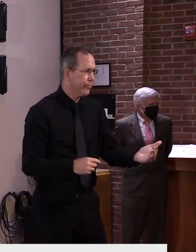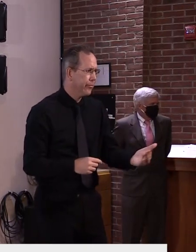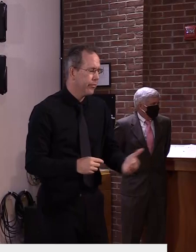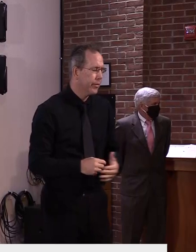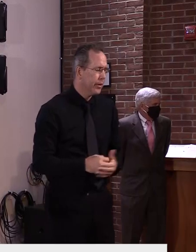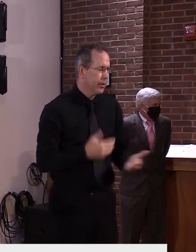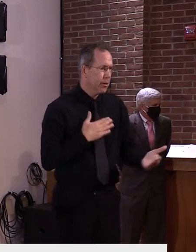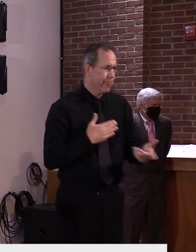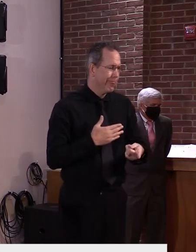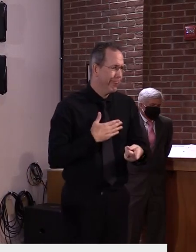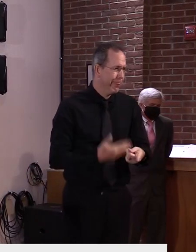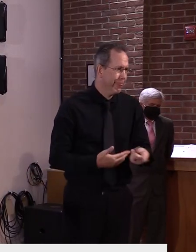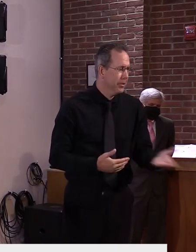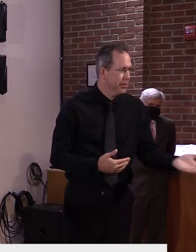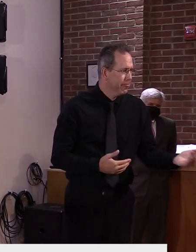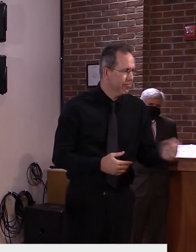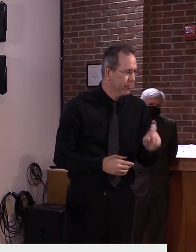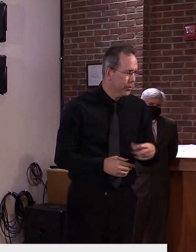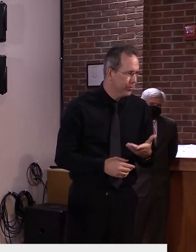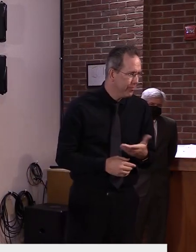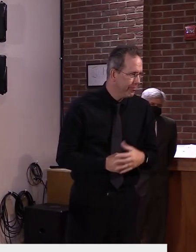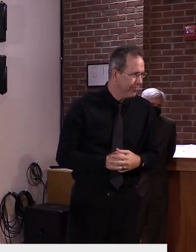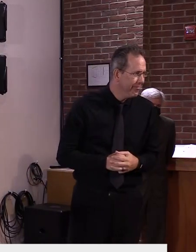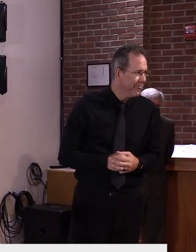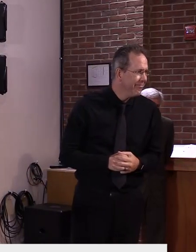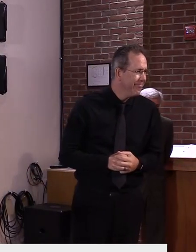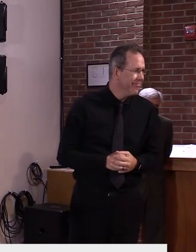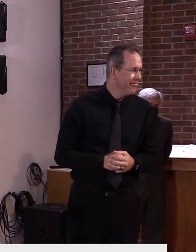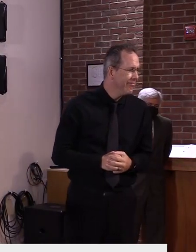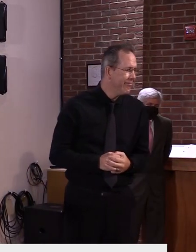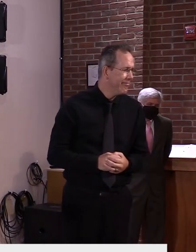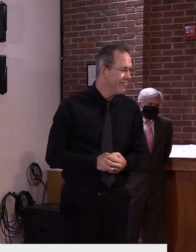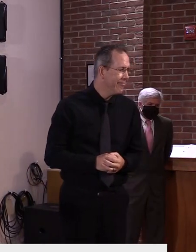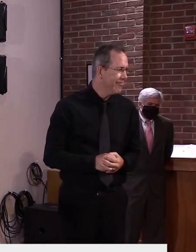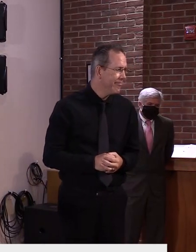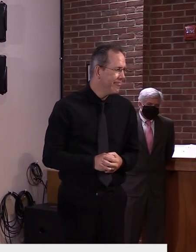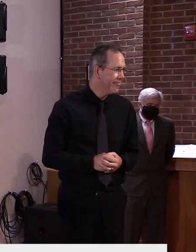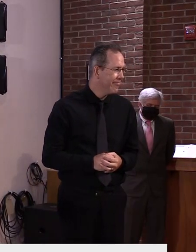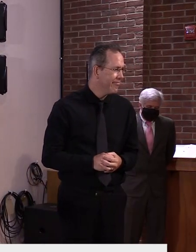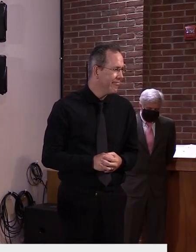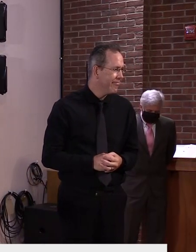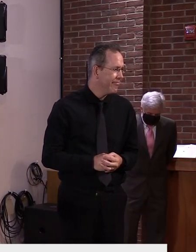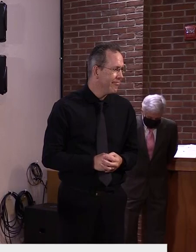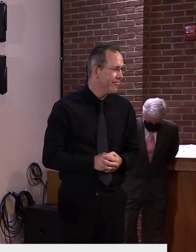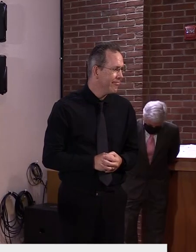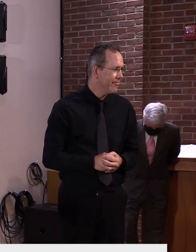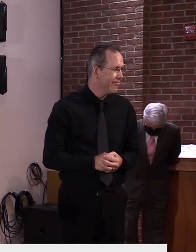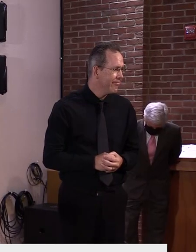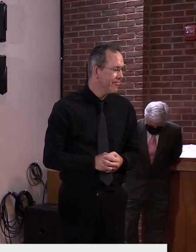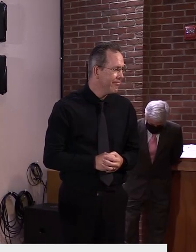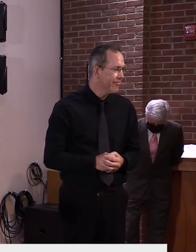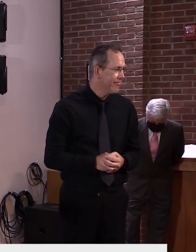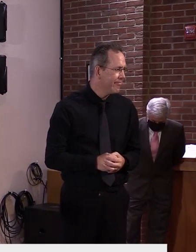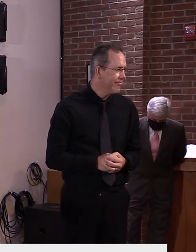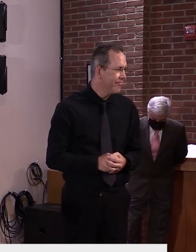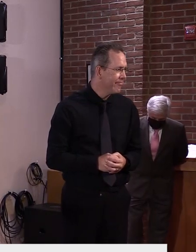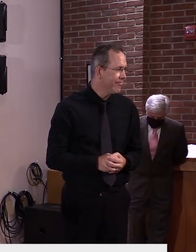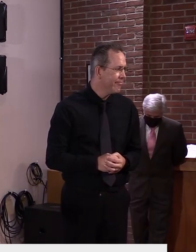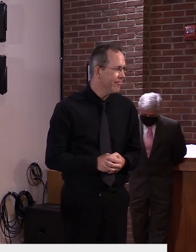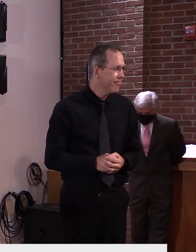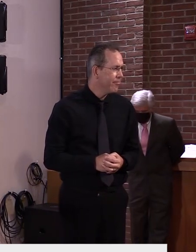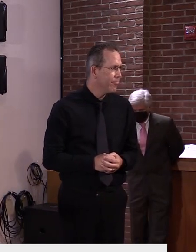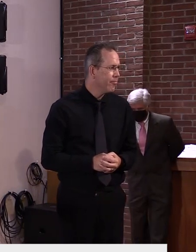talking earlier about the lack of 100% reliability for any test. True. And I guess in a situation where